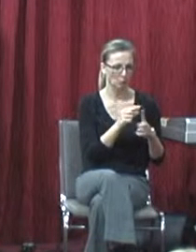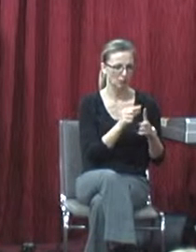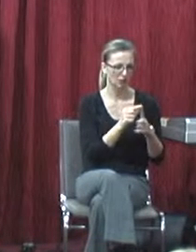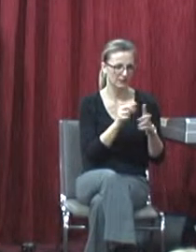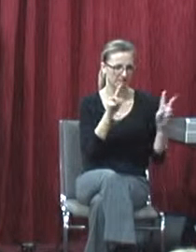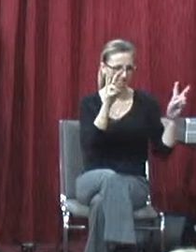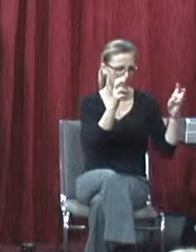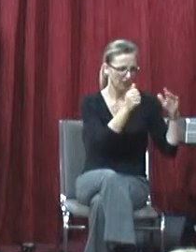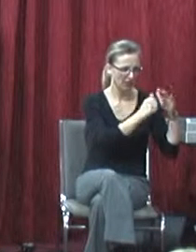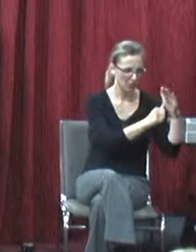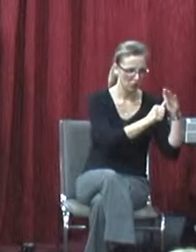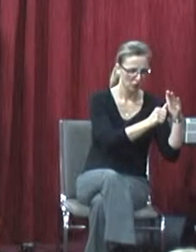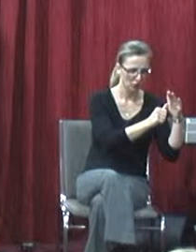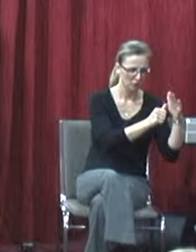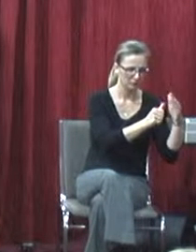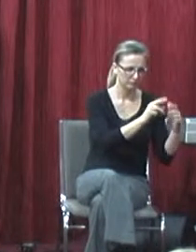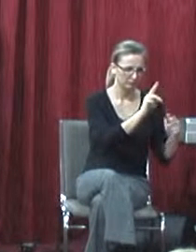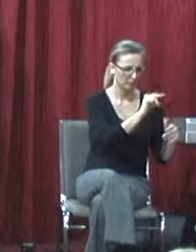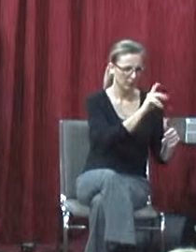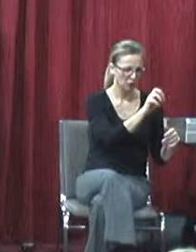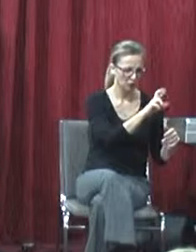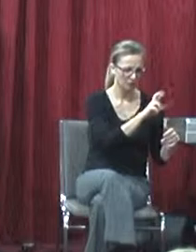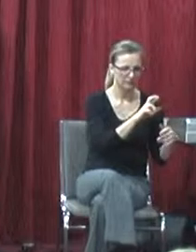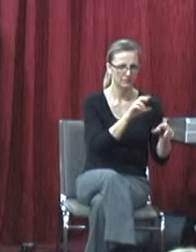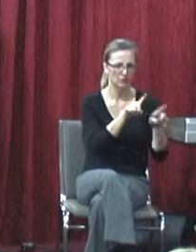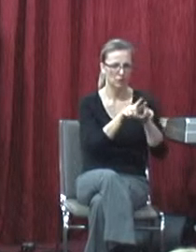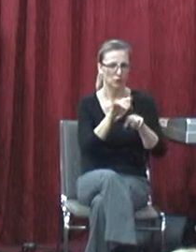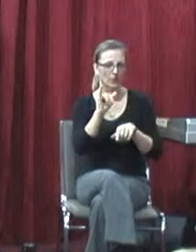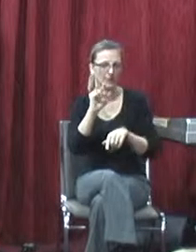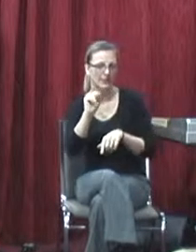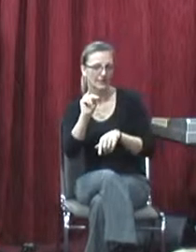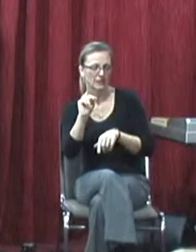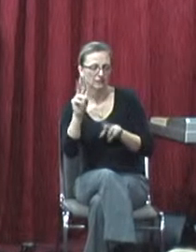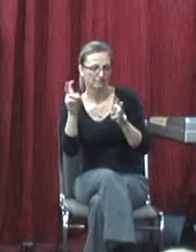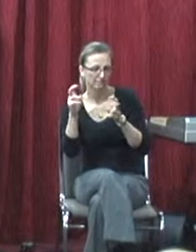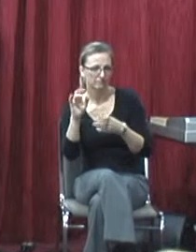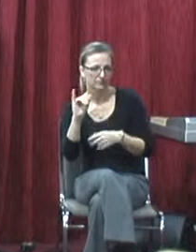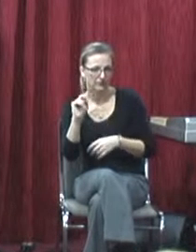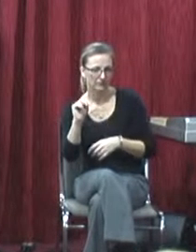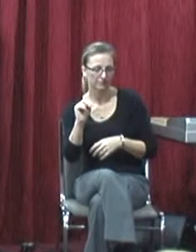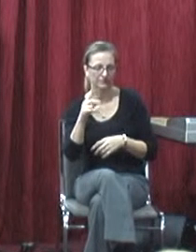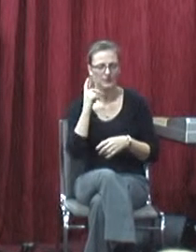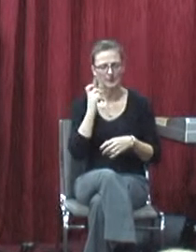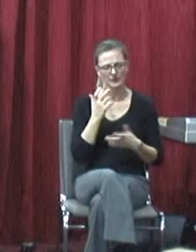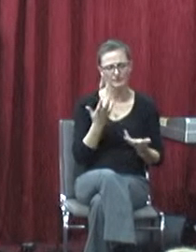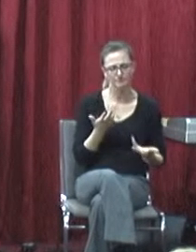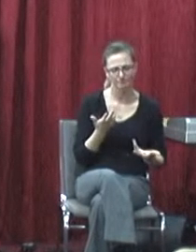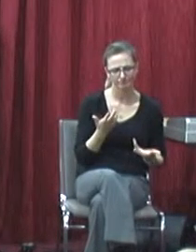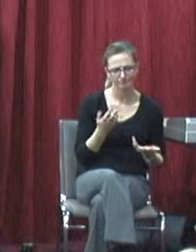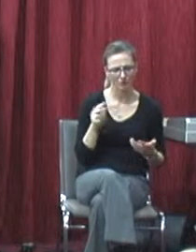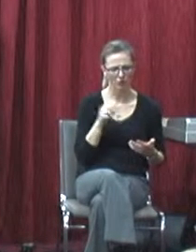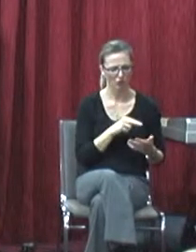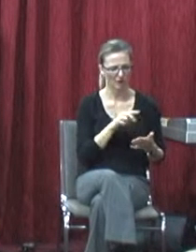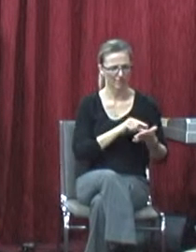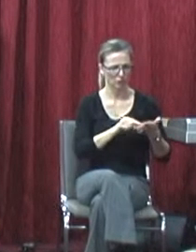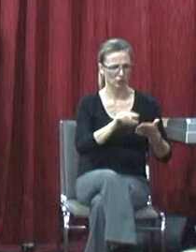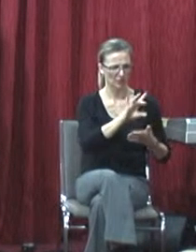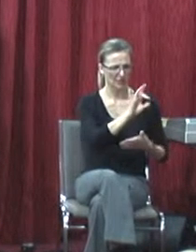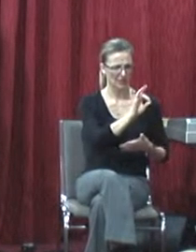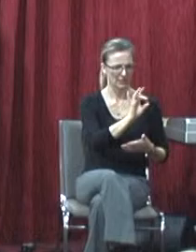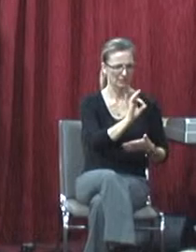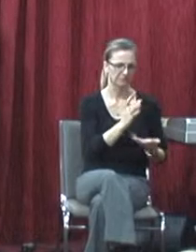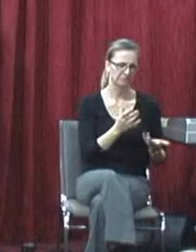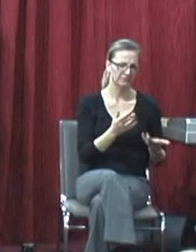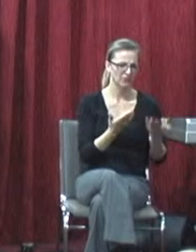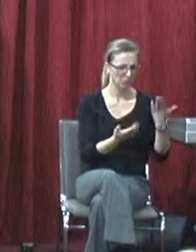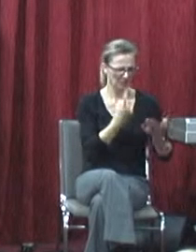in. Because back here in verse 8, you would think the centurion, in fact,